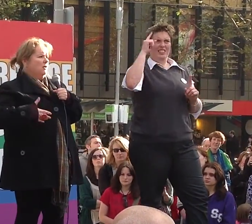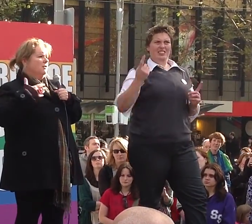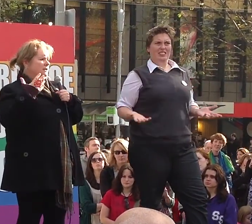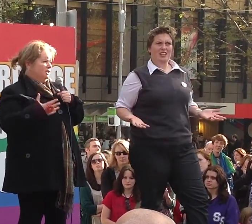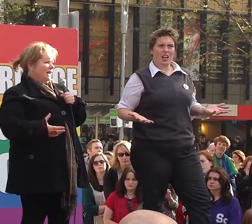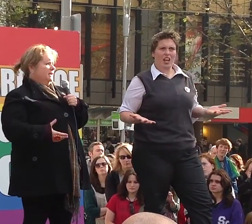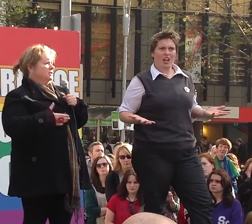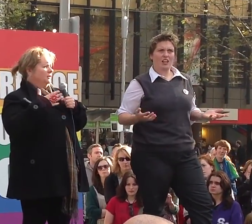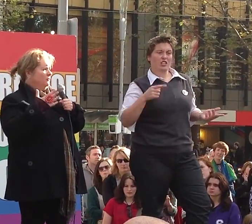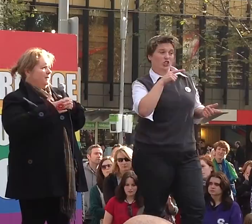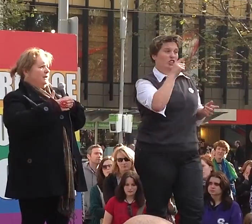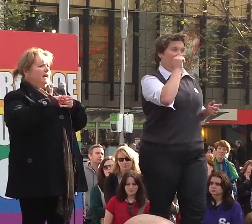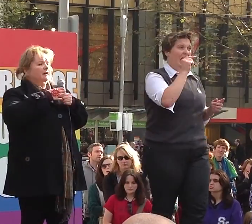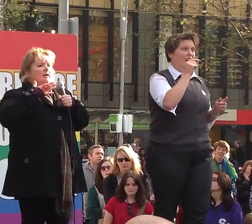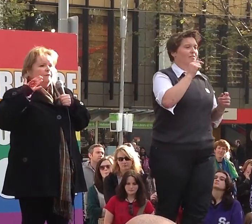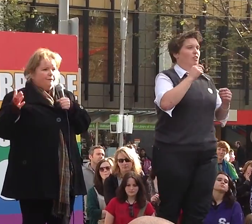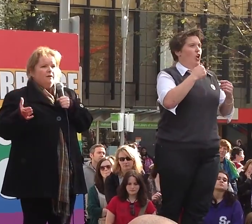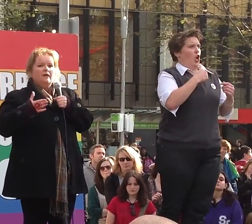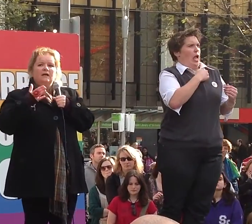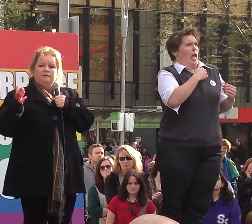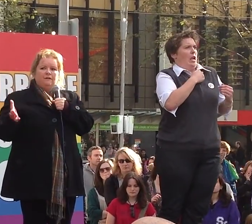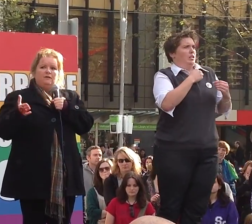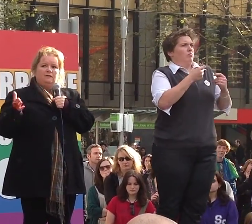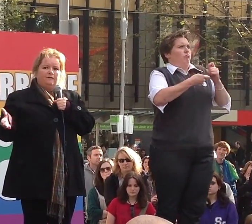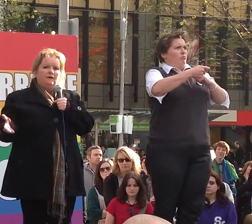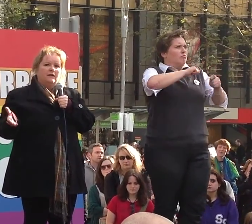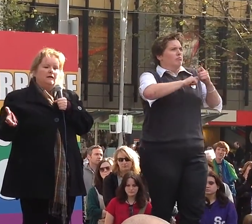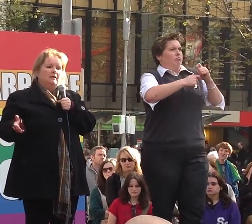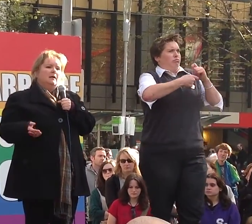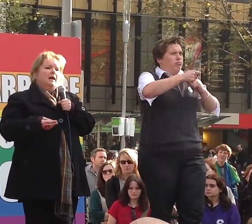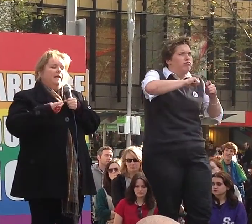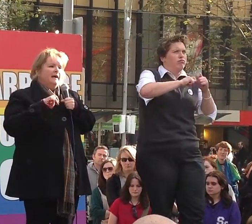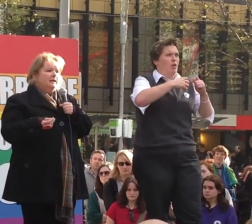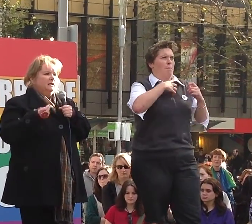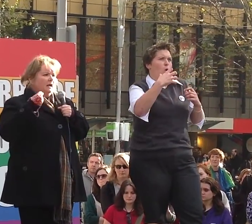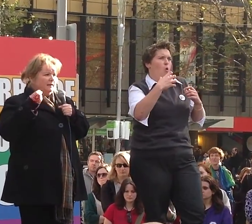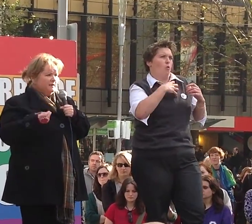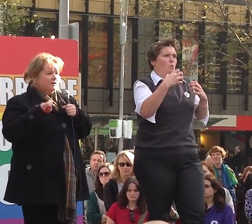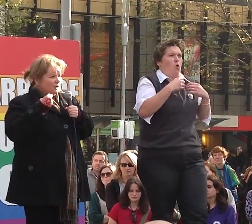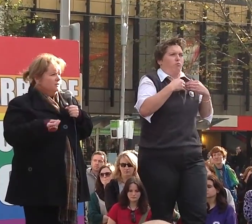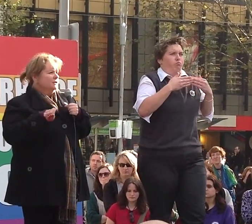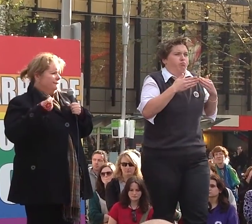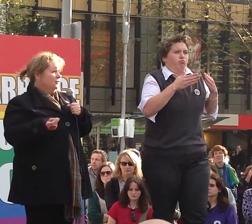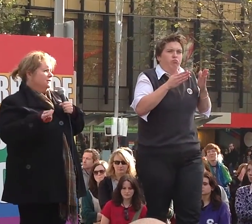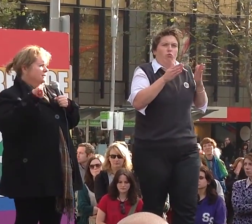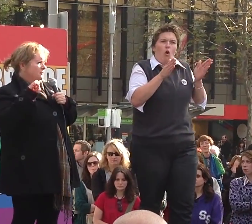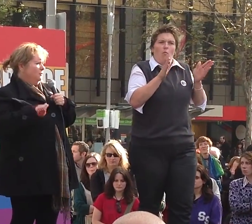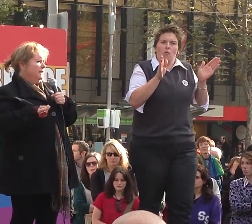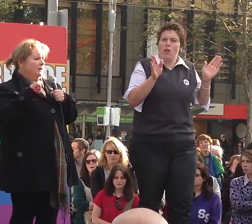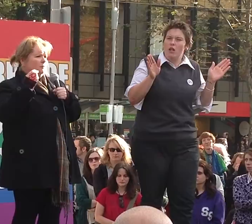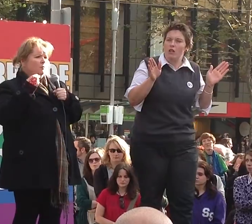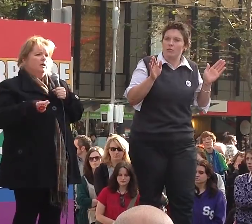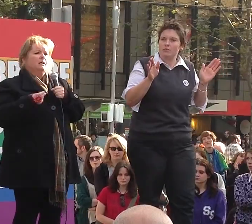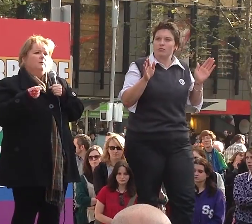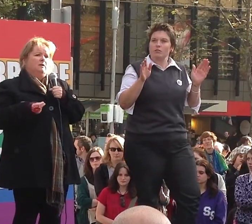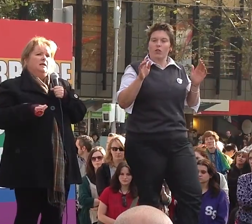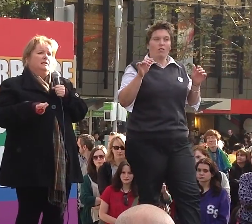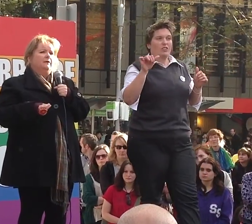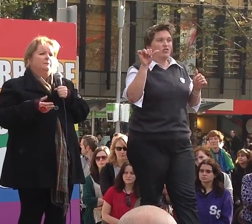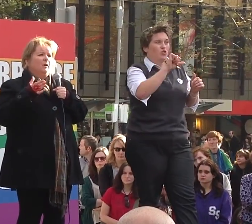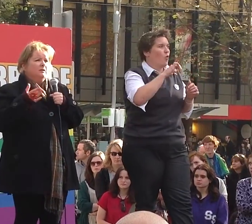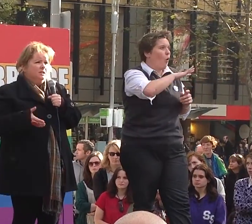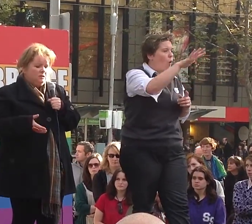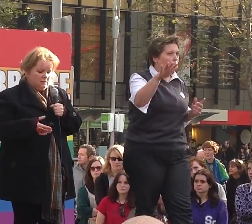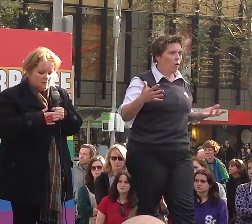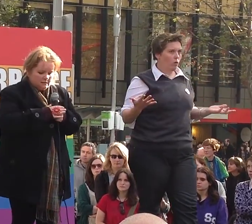to grow and change and open her heart further and further and further. And those are the forces that we are working with here.